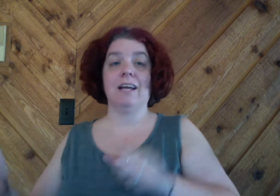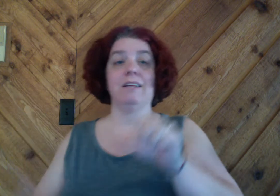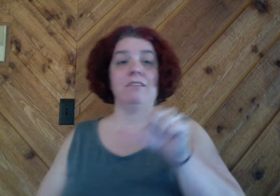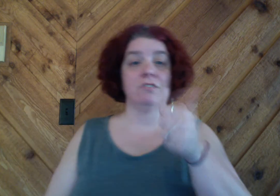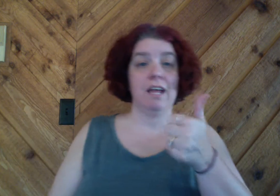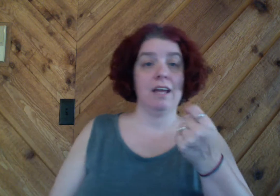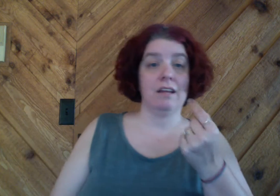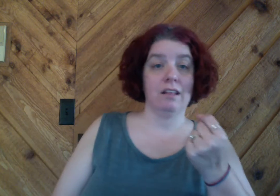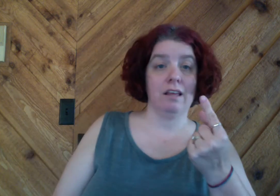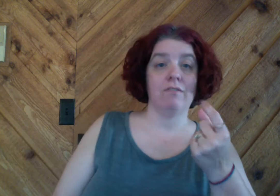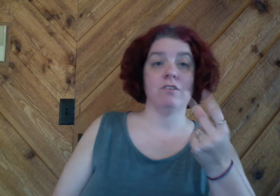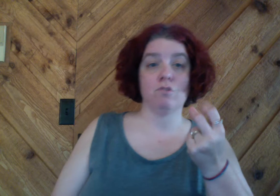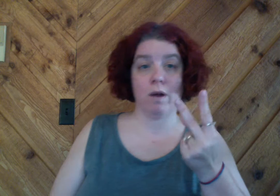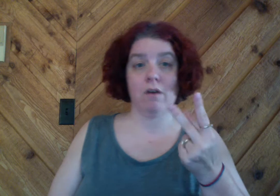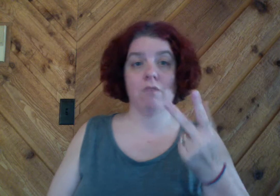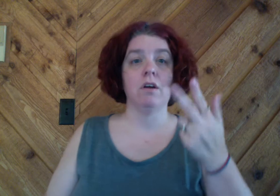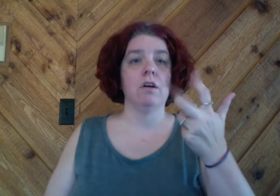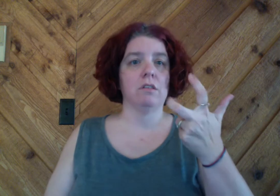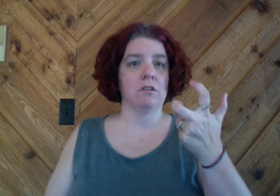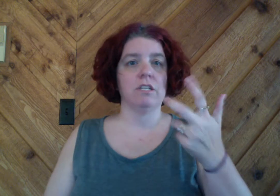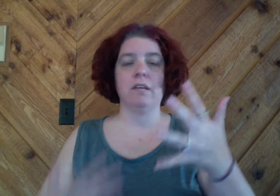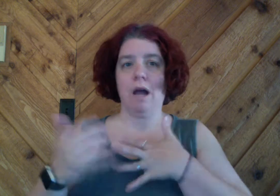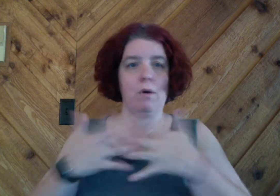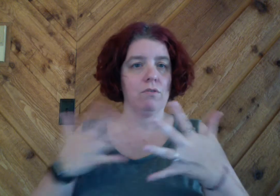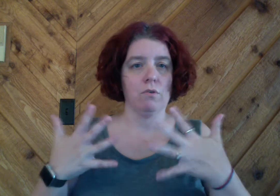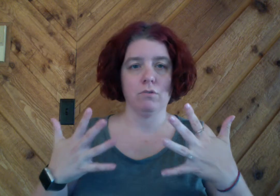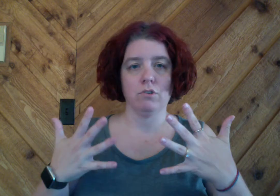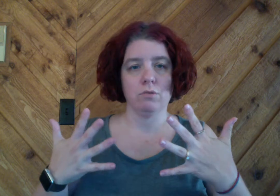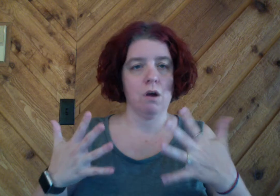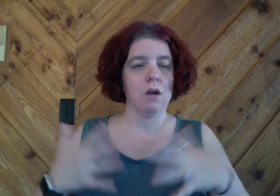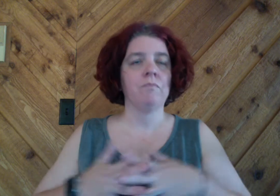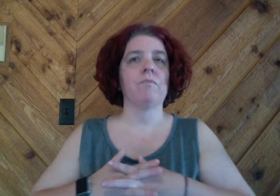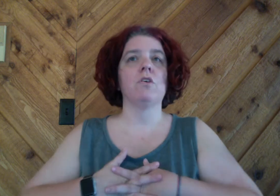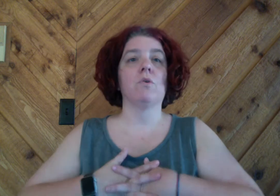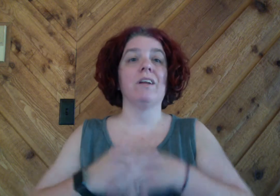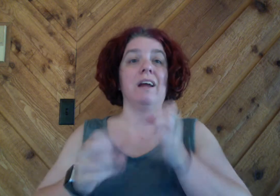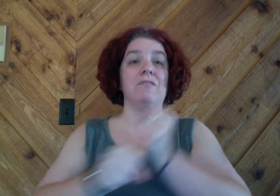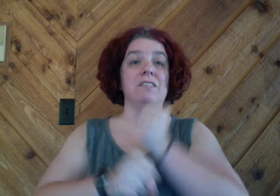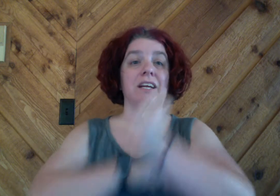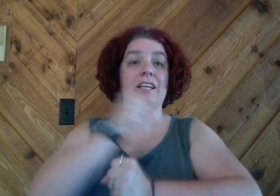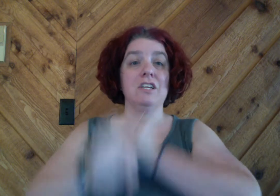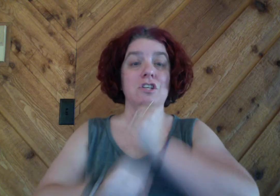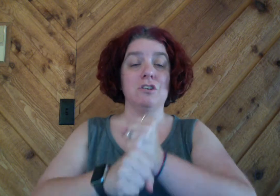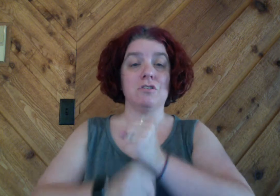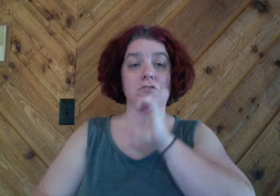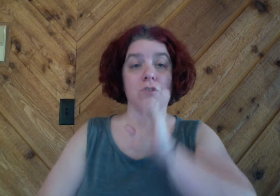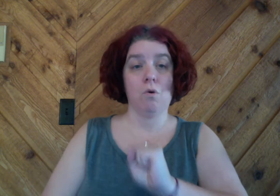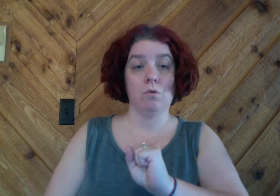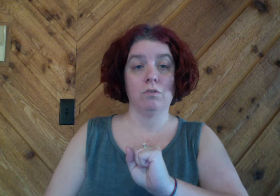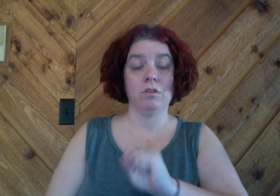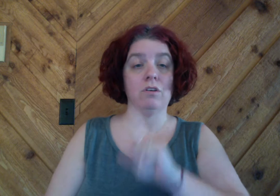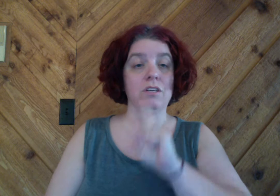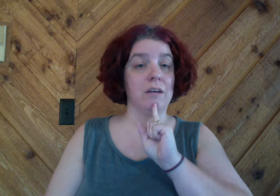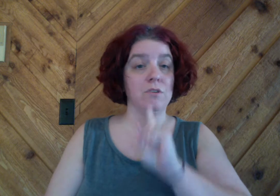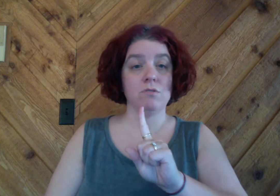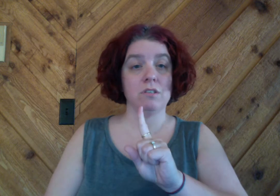you're 10, 11, 12, 13, however old you are, you're going to have to sign years old. The only time you use this age